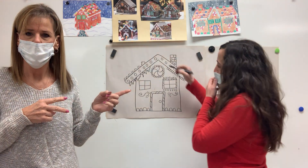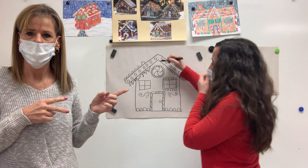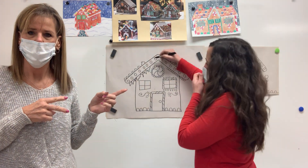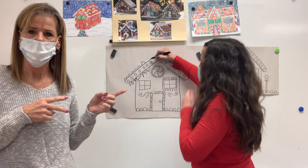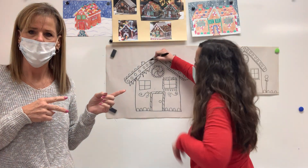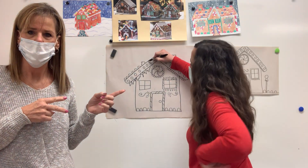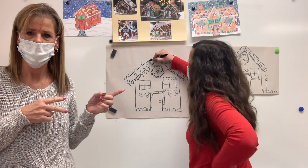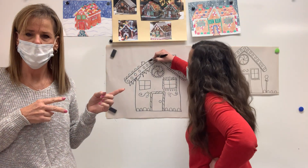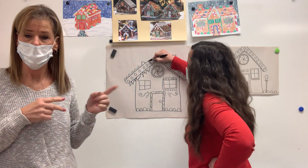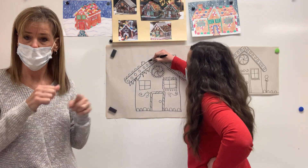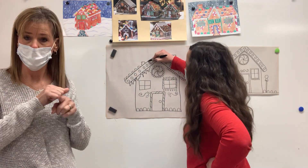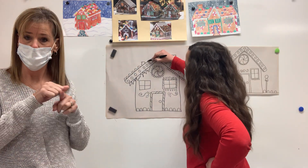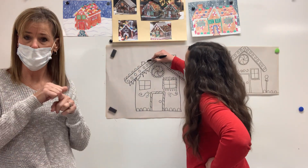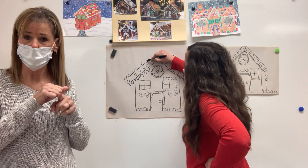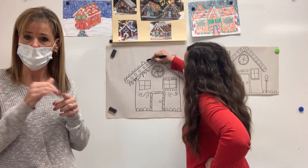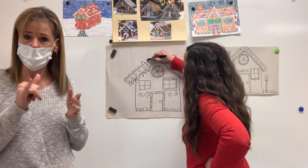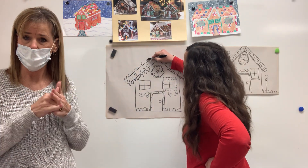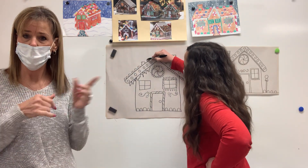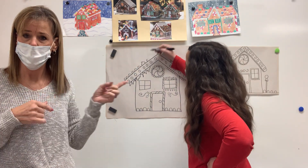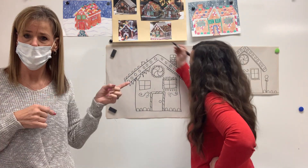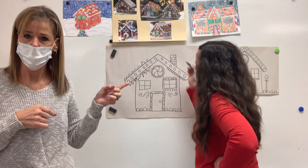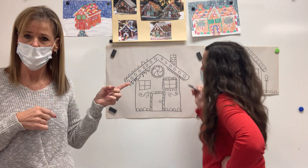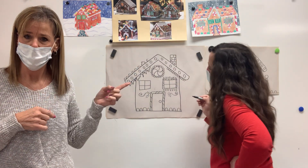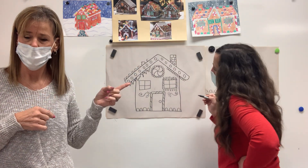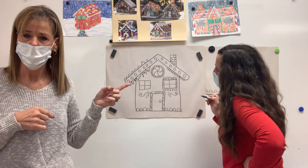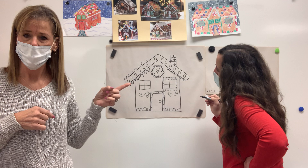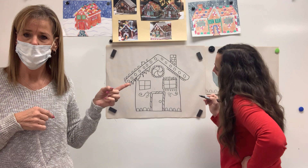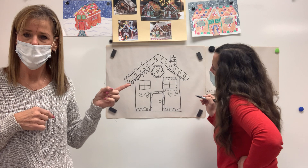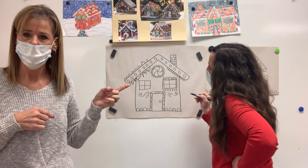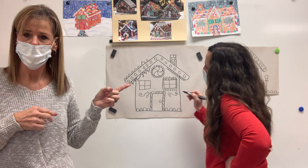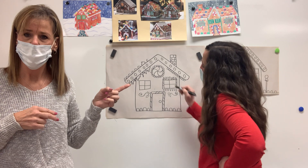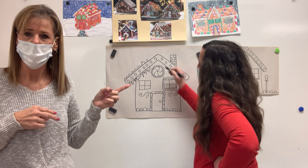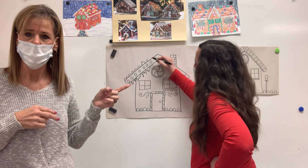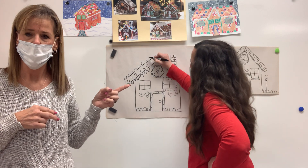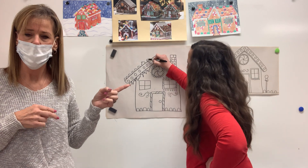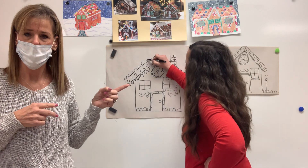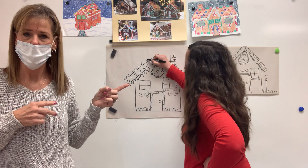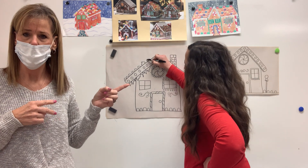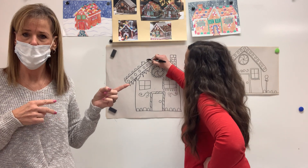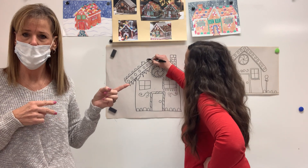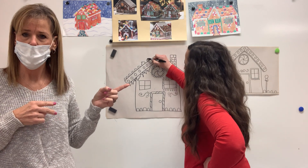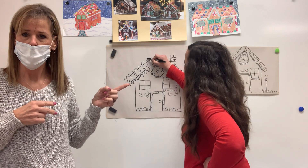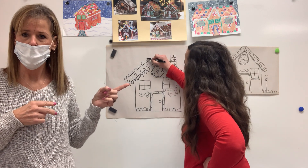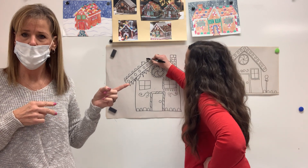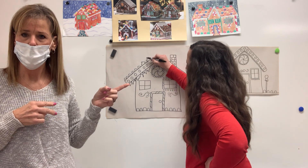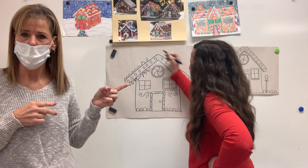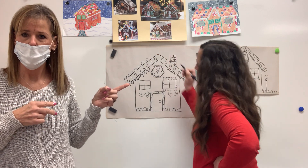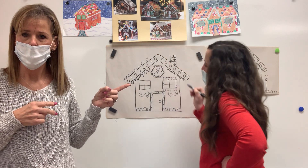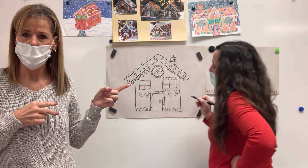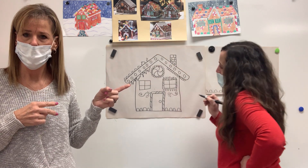practice that again. I'm going to make a curved line in, and then it's going to swirl over the other way.